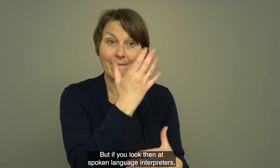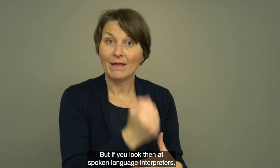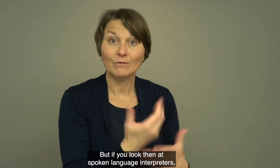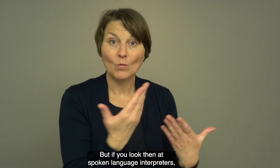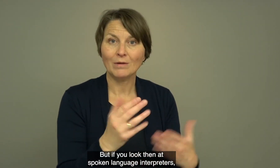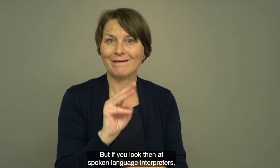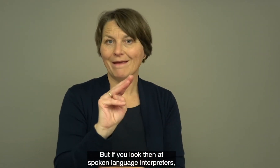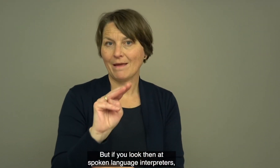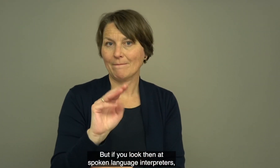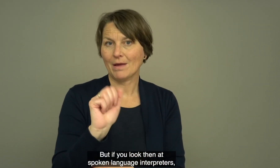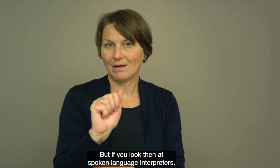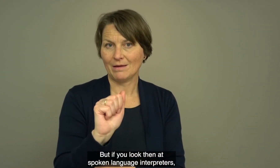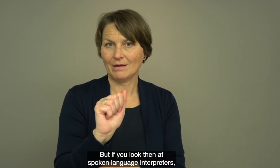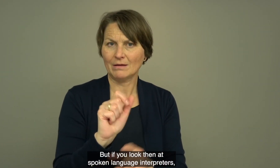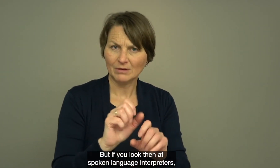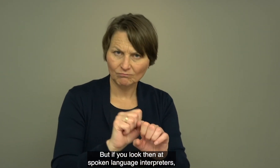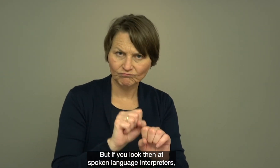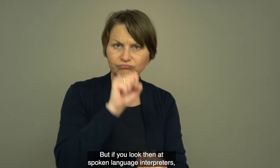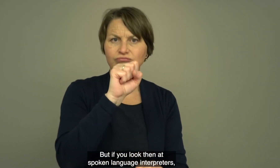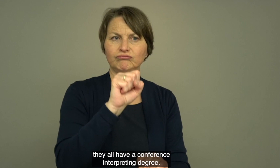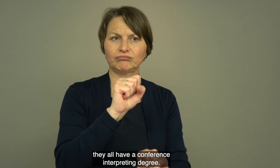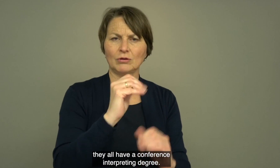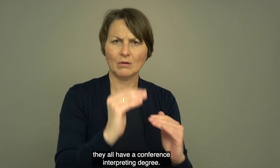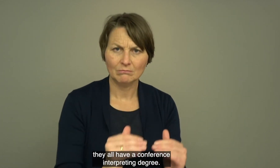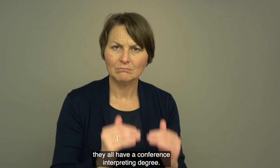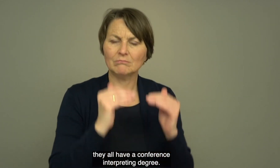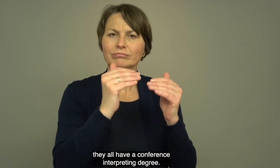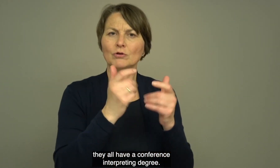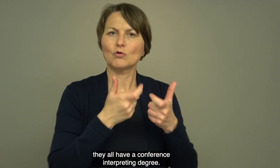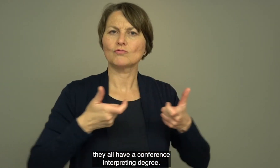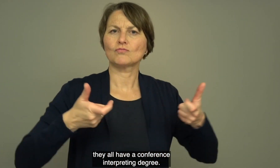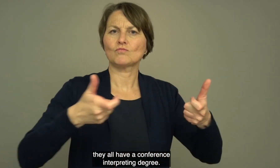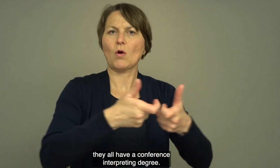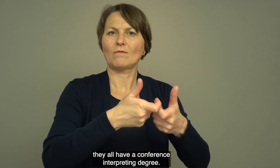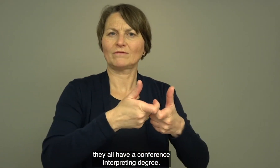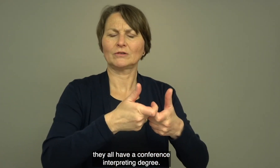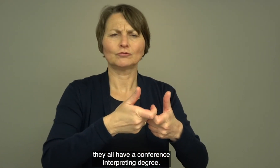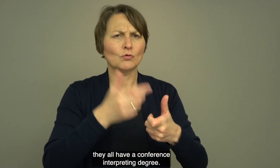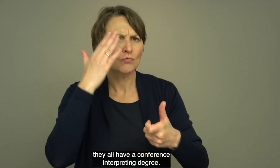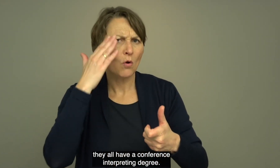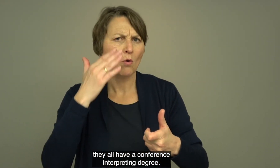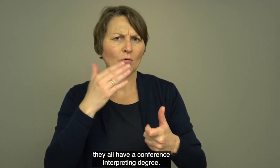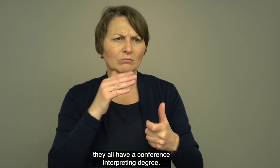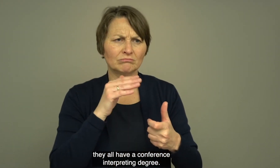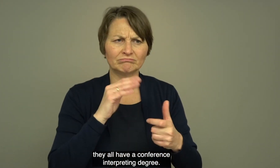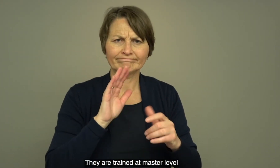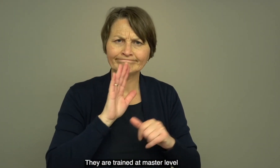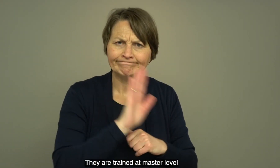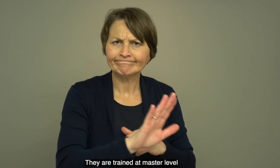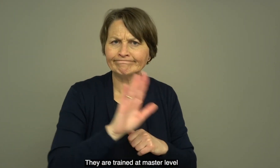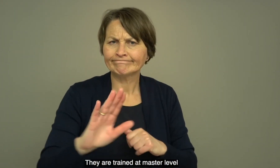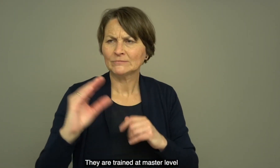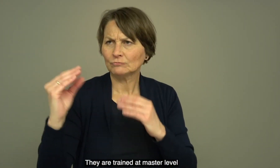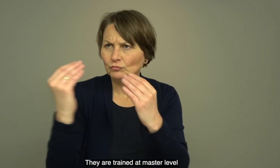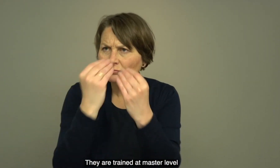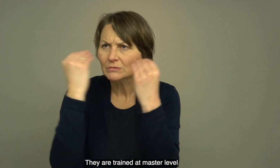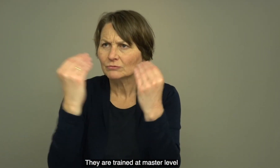spoken language interpreters, they all have a conference interpreting degree. They are trained